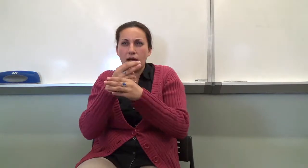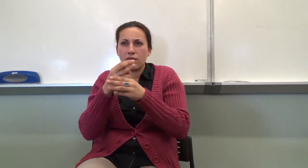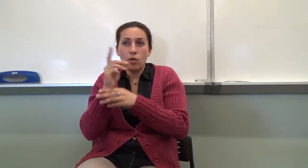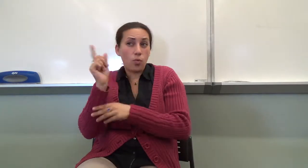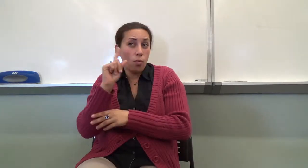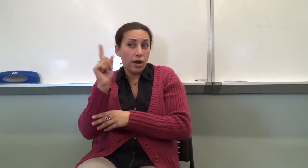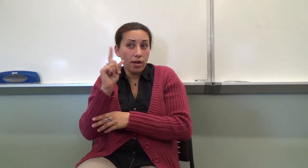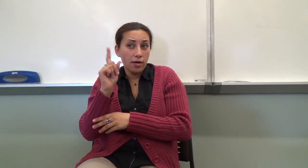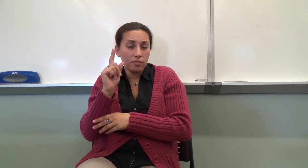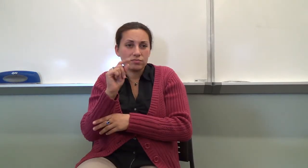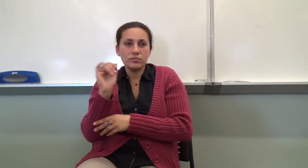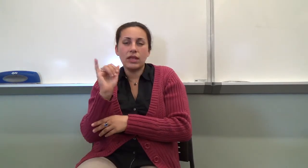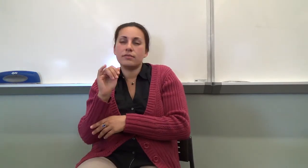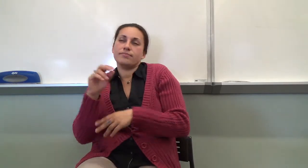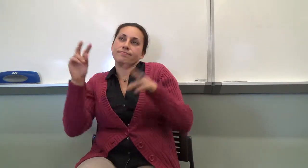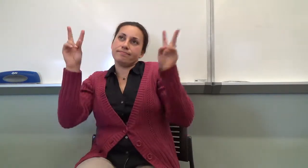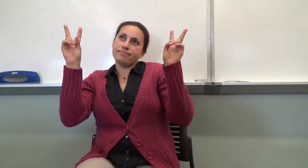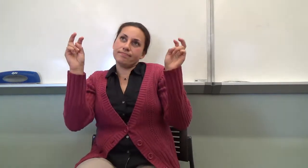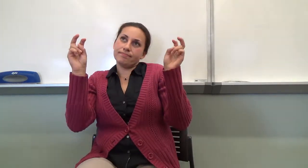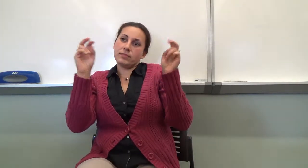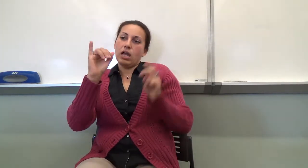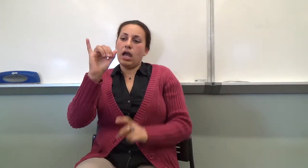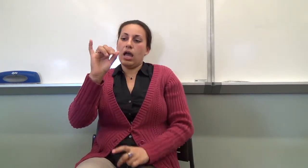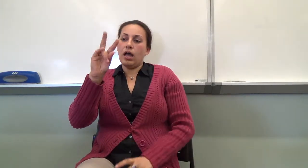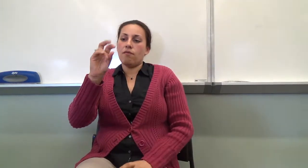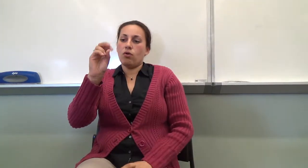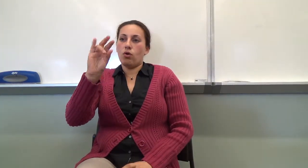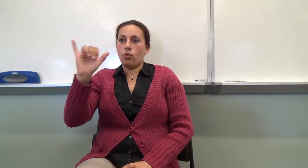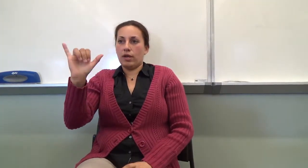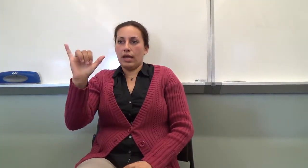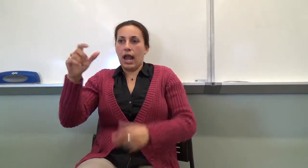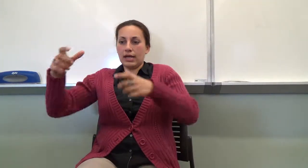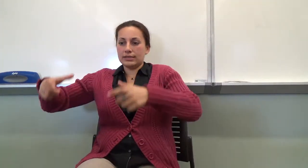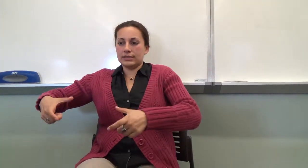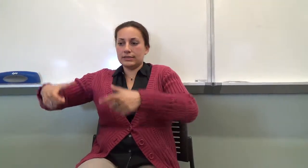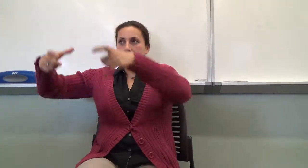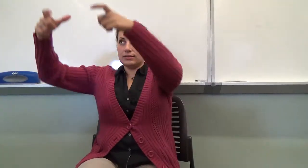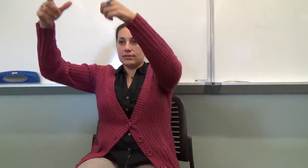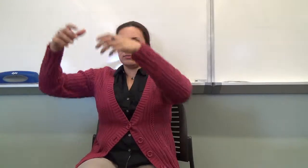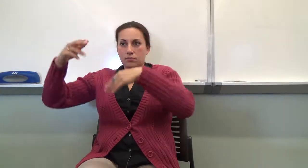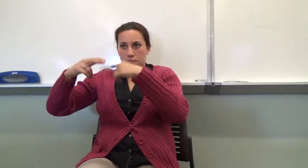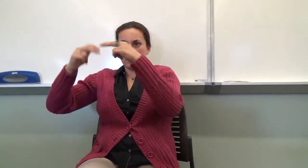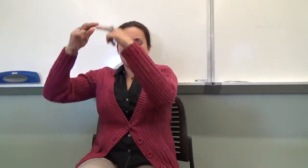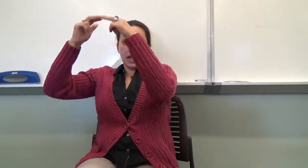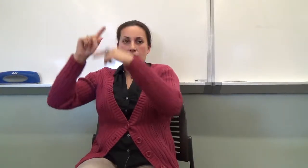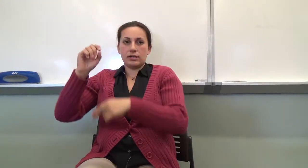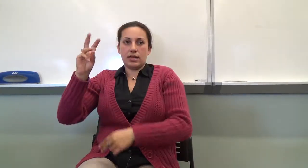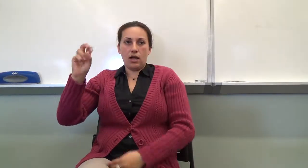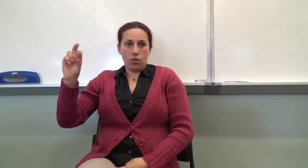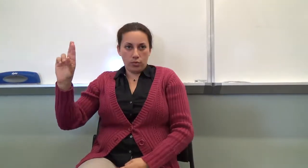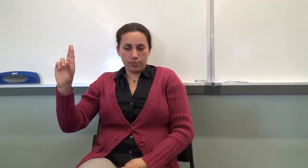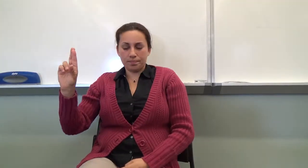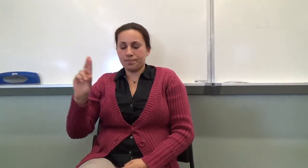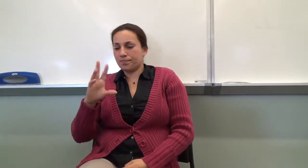world. They came up with something called group theory in 1930s, 1940s, and everyone said, oh,